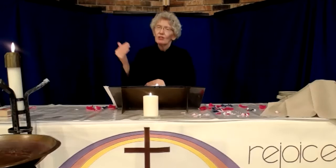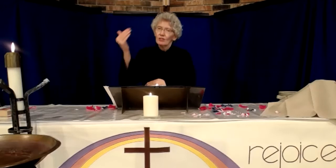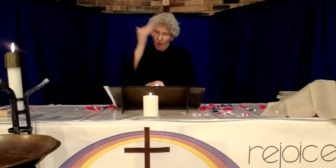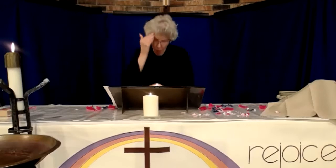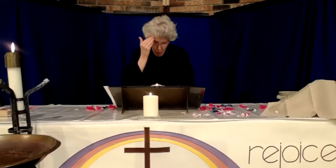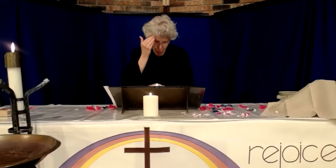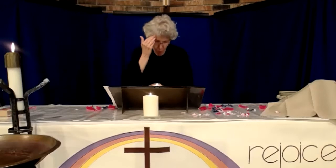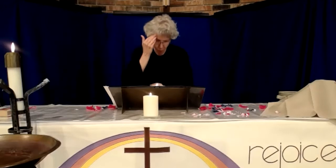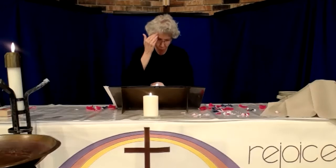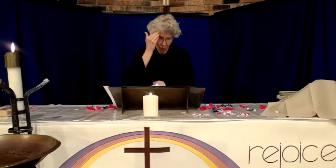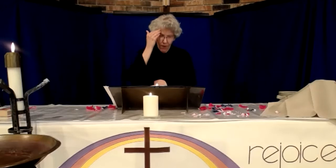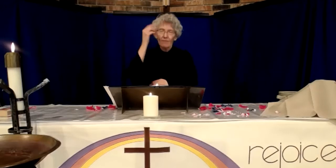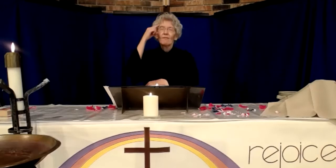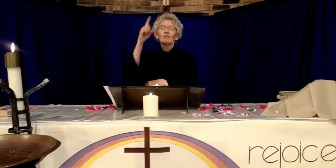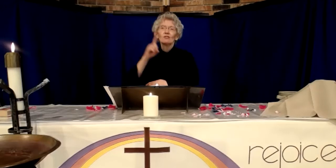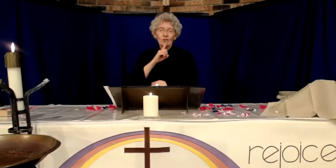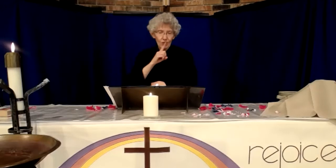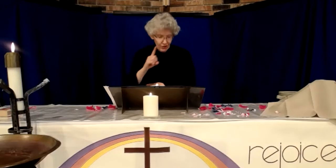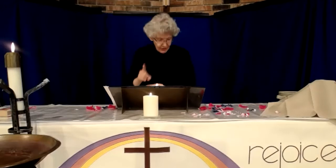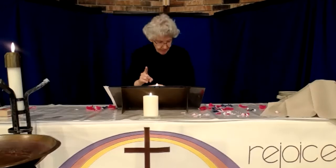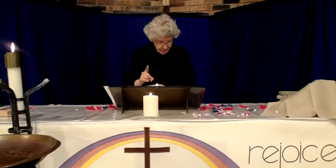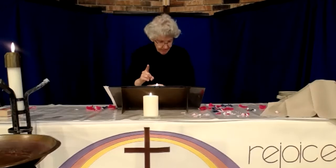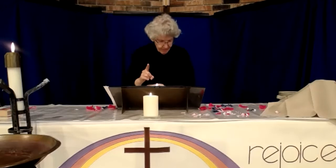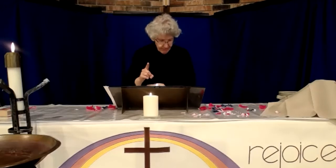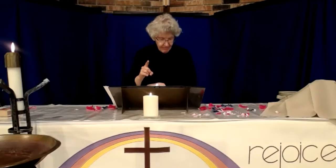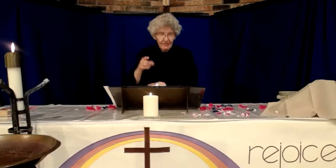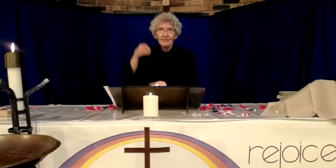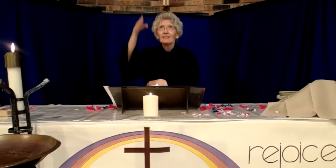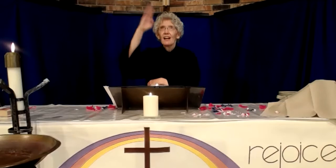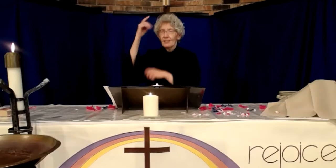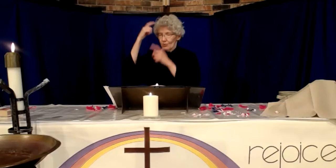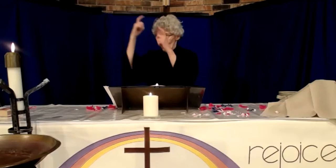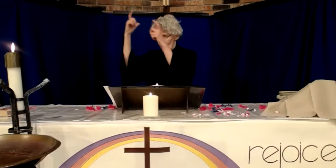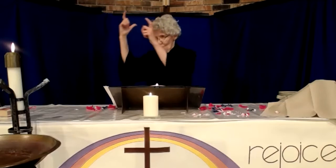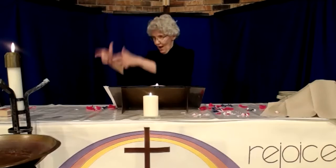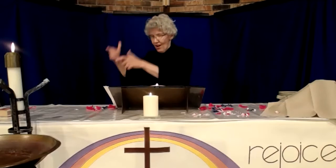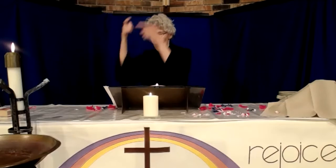Christ, even though you put him to death on a cross.